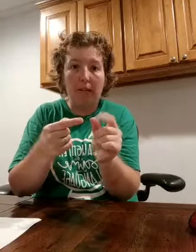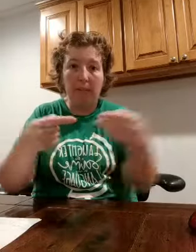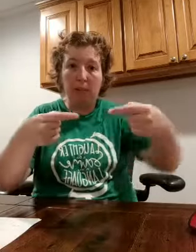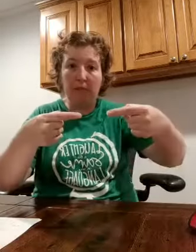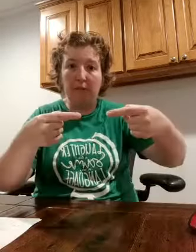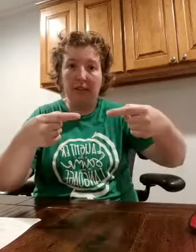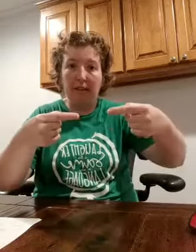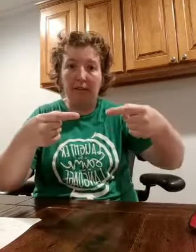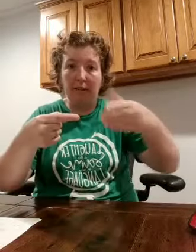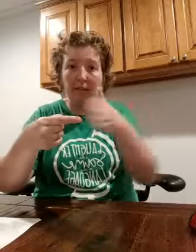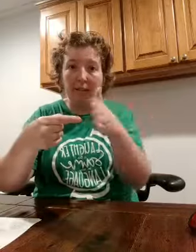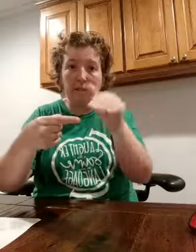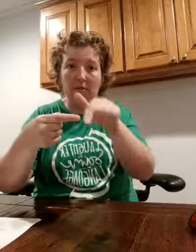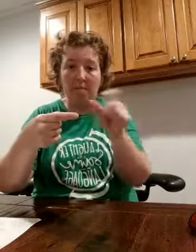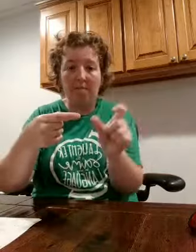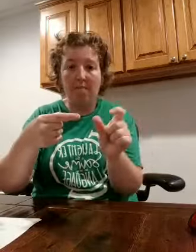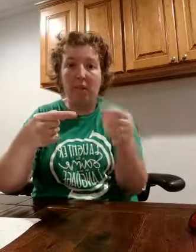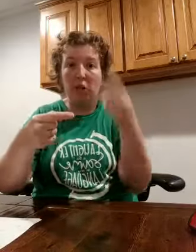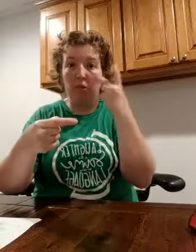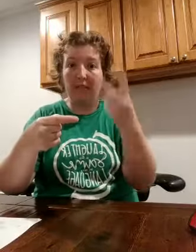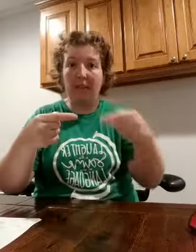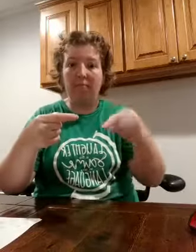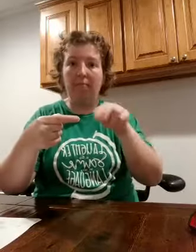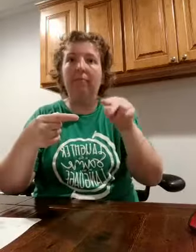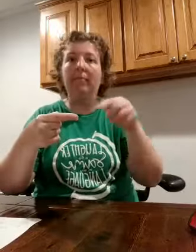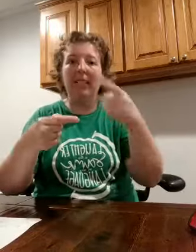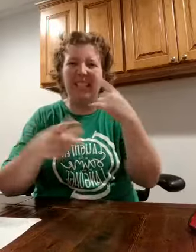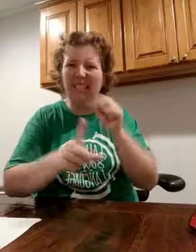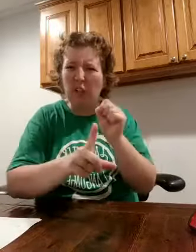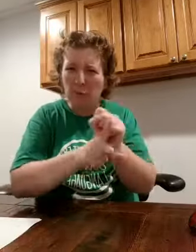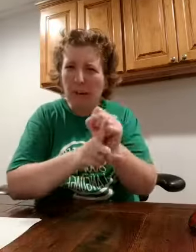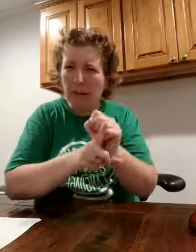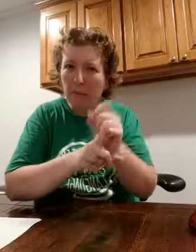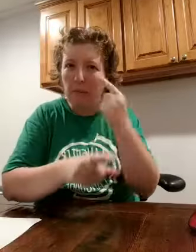between your fingers in the middle. You'll see it. It's like a trick with your eyes.